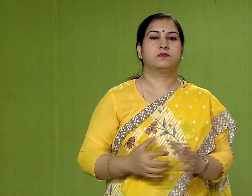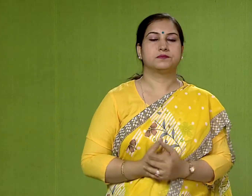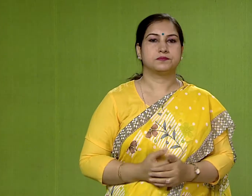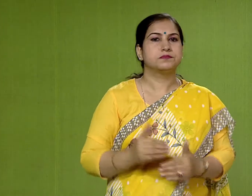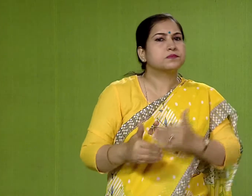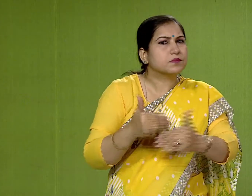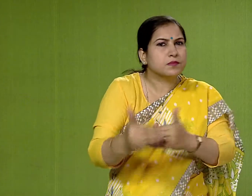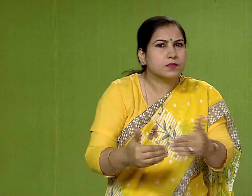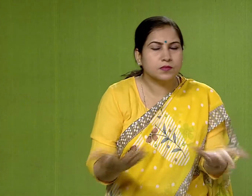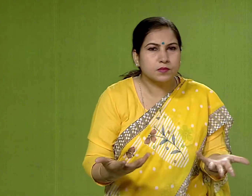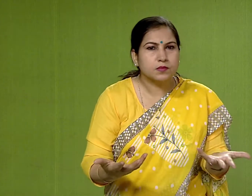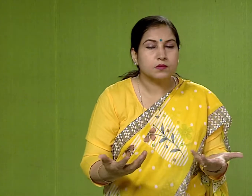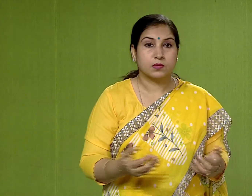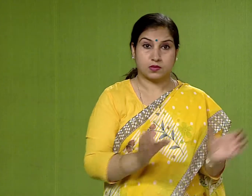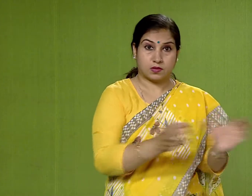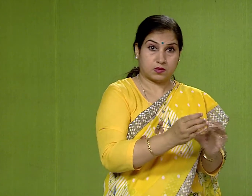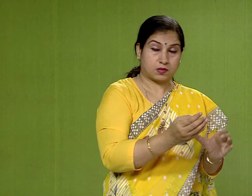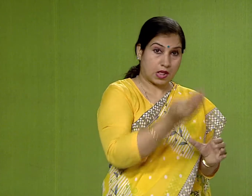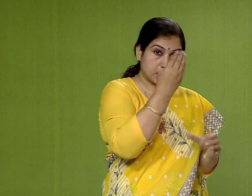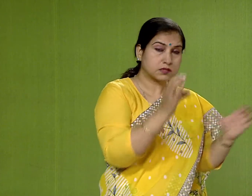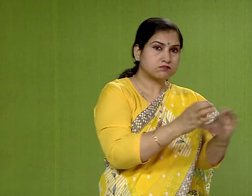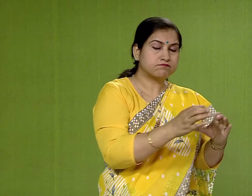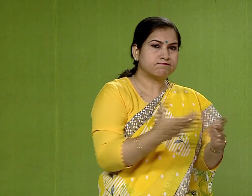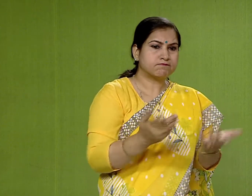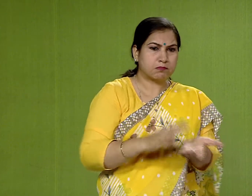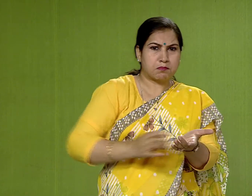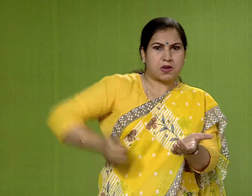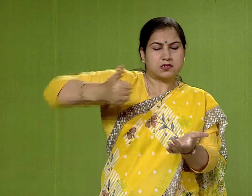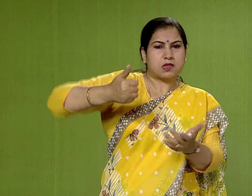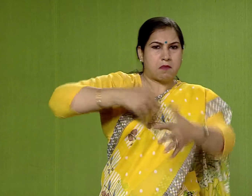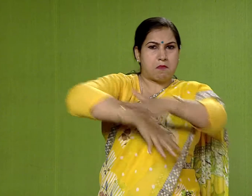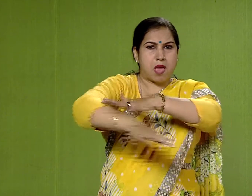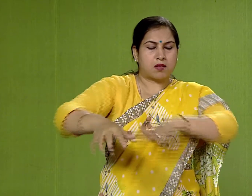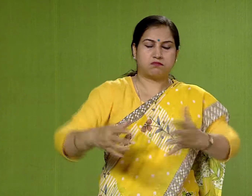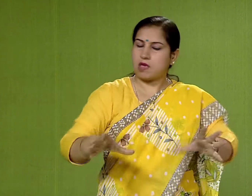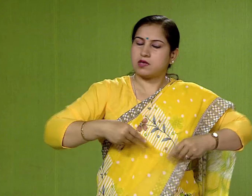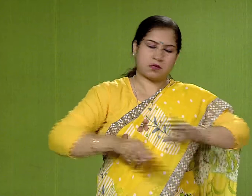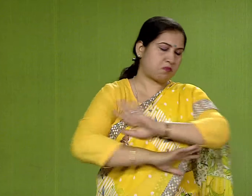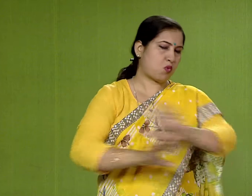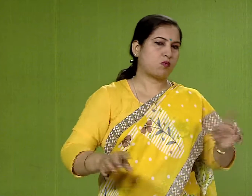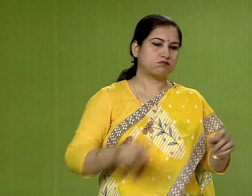As a result, the League rejected the cabinet mission plan.